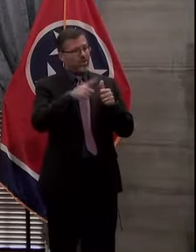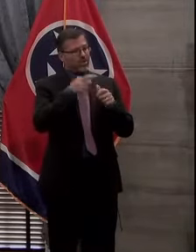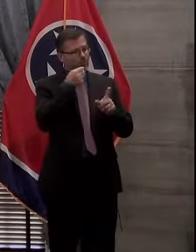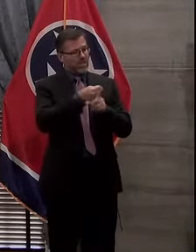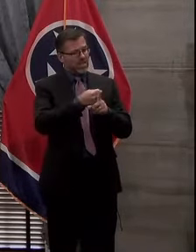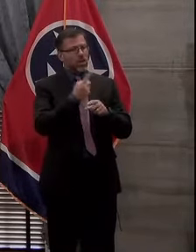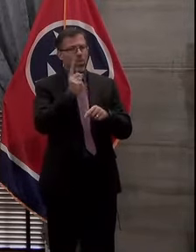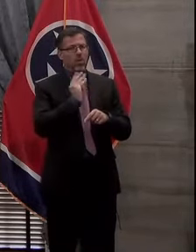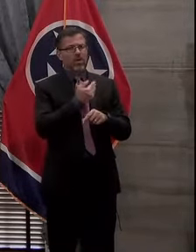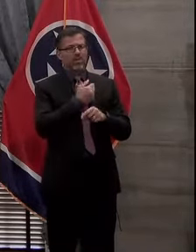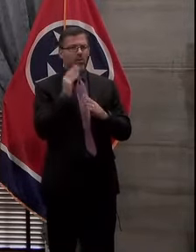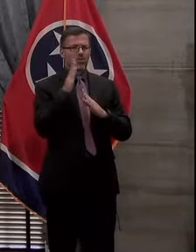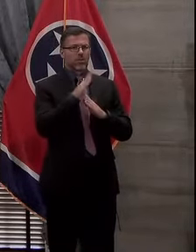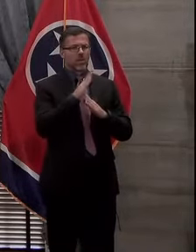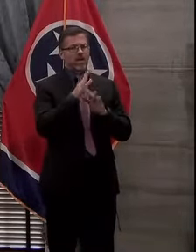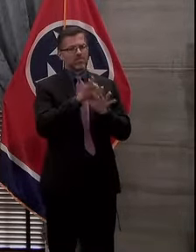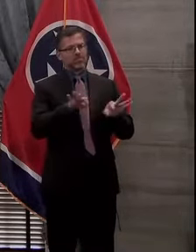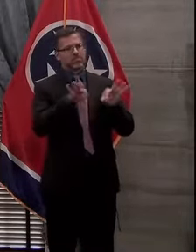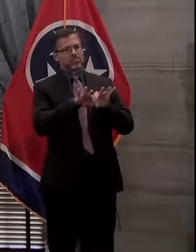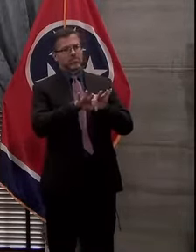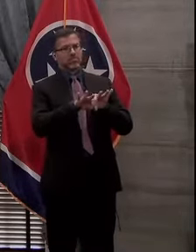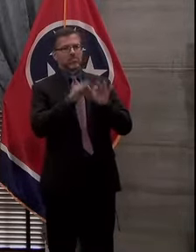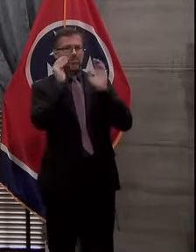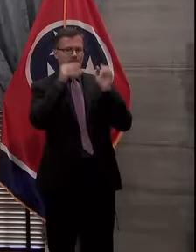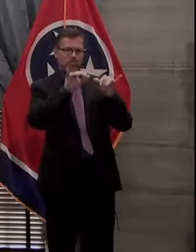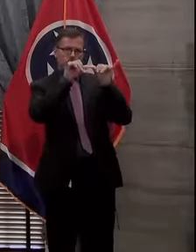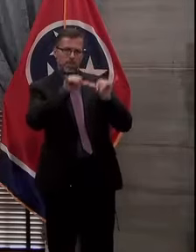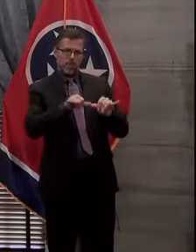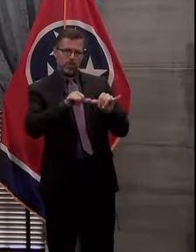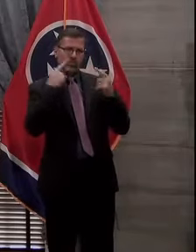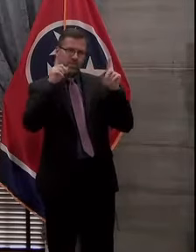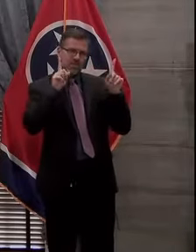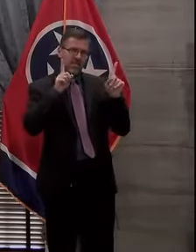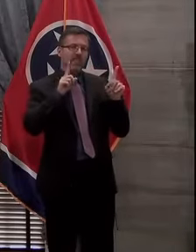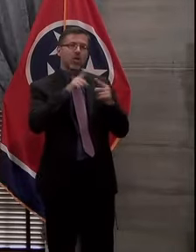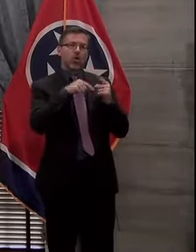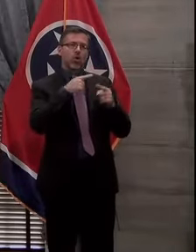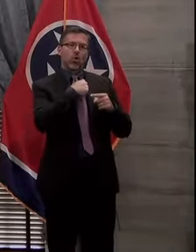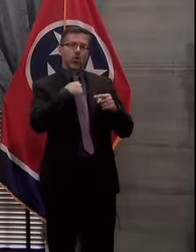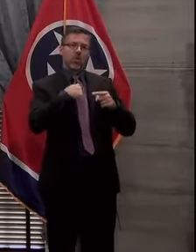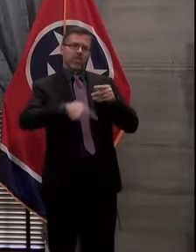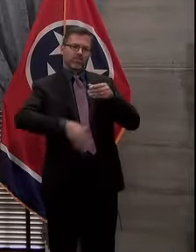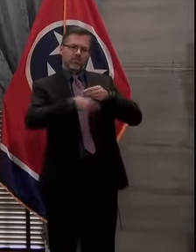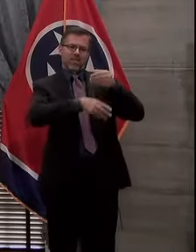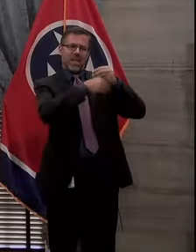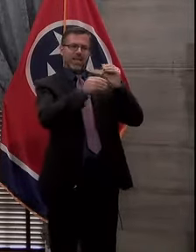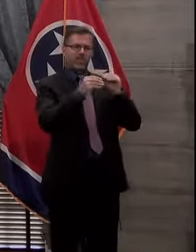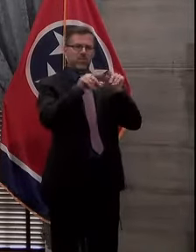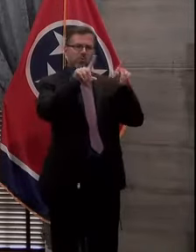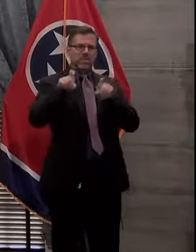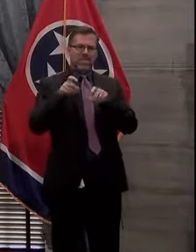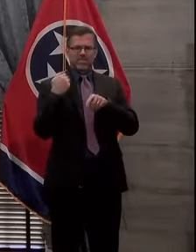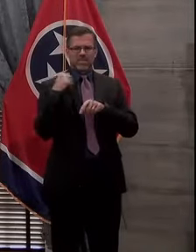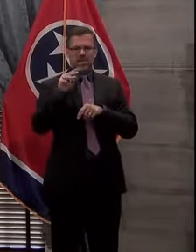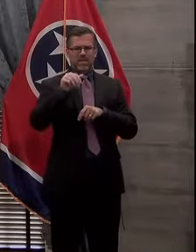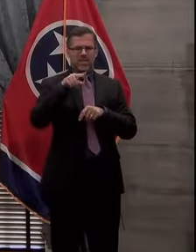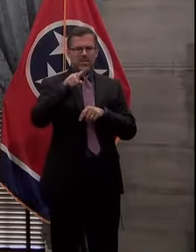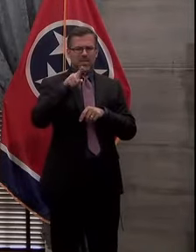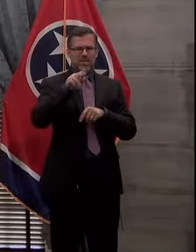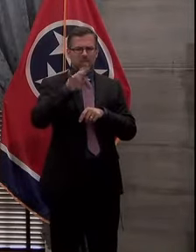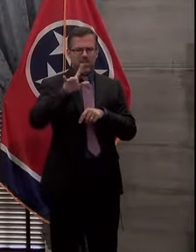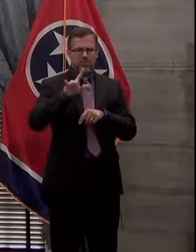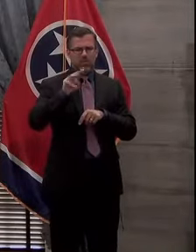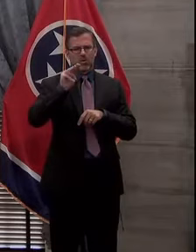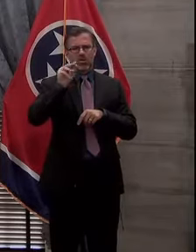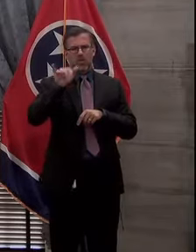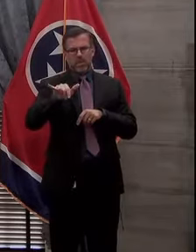our critical key success factors in the testing ramp up that we had back in April and May. Our commercial private labs in